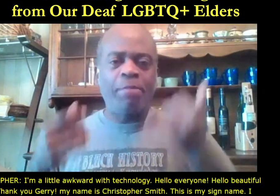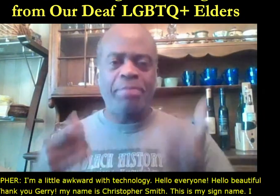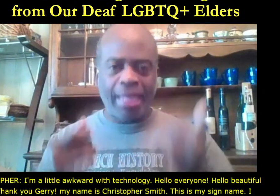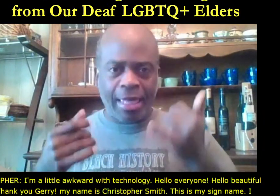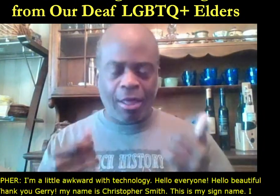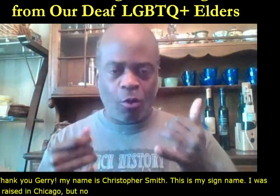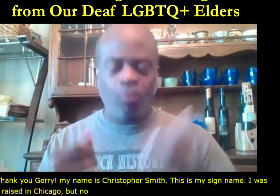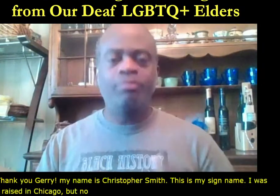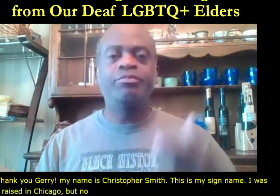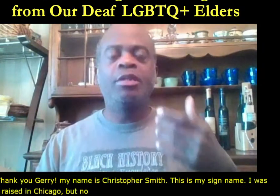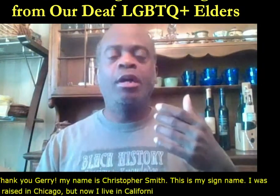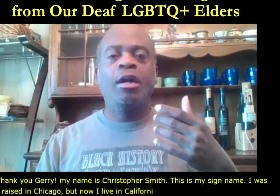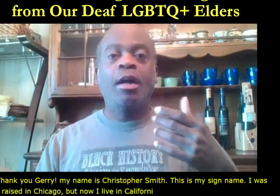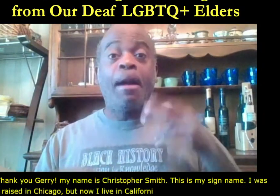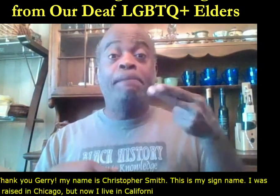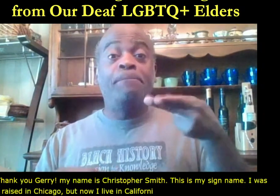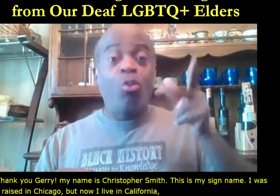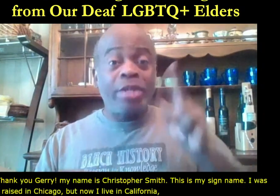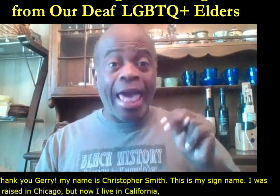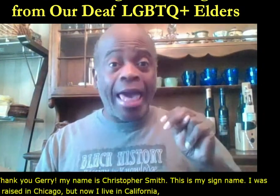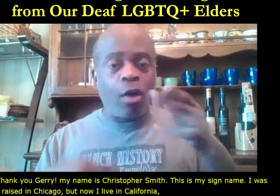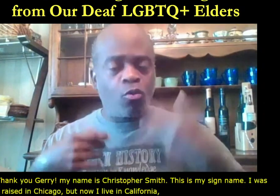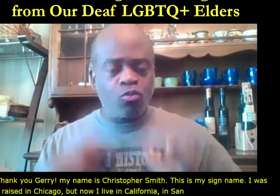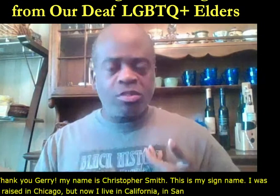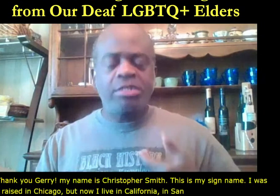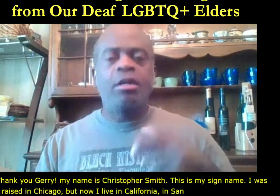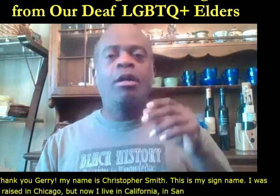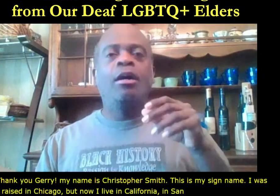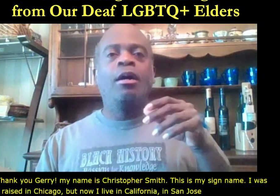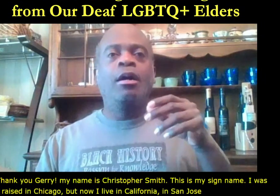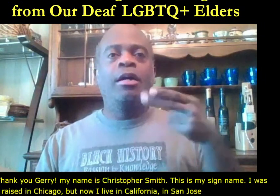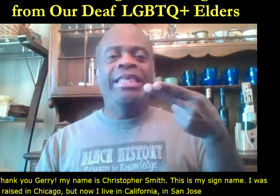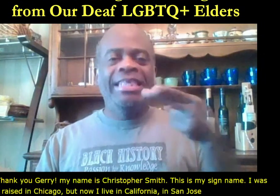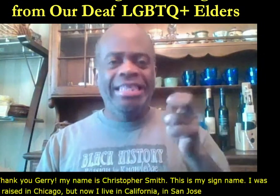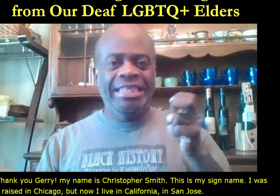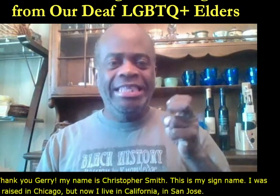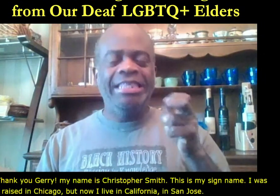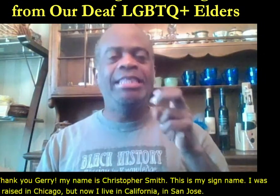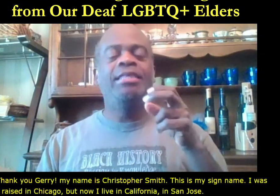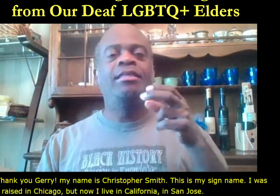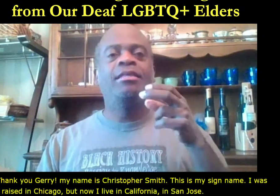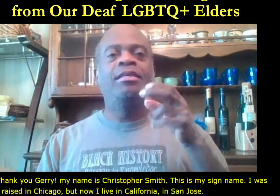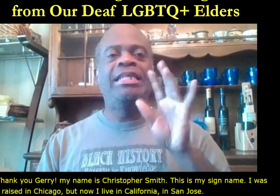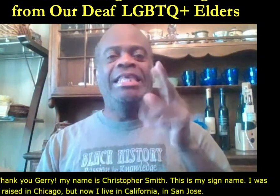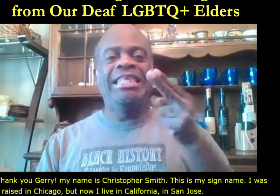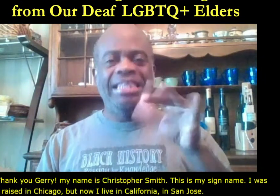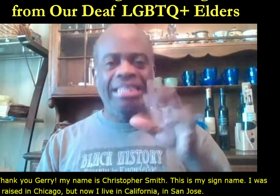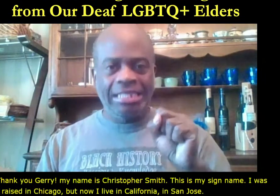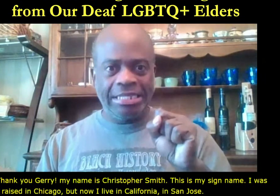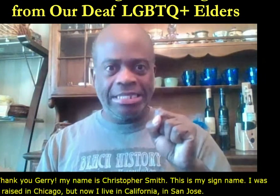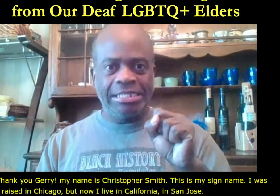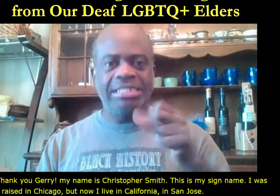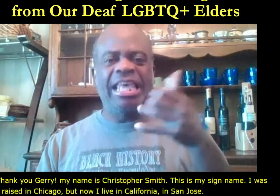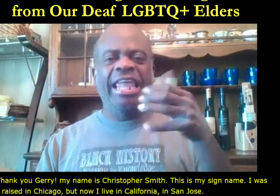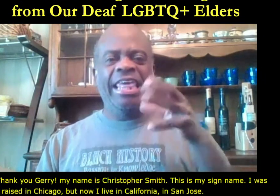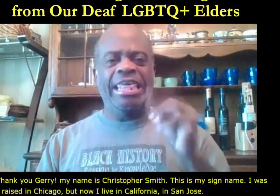that's where i live now my pronouns are he his